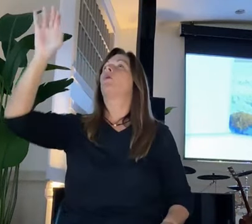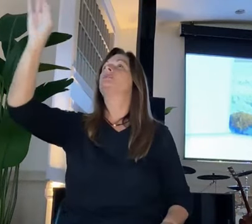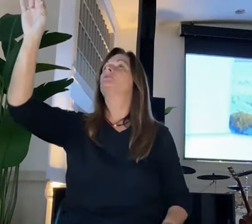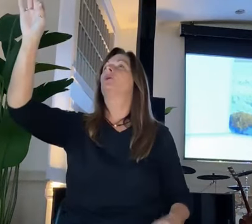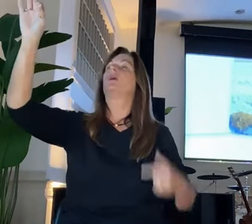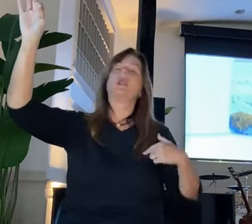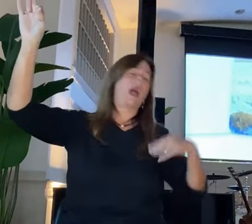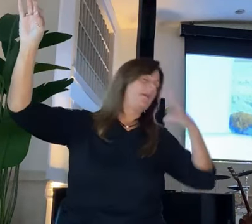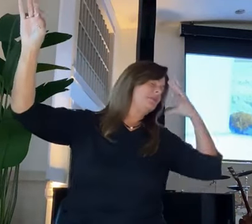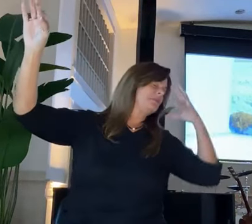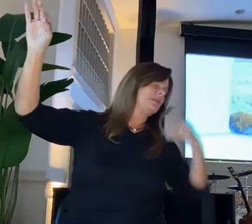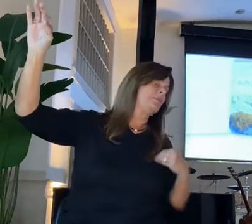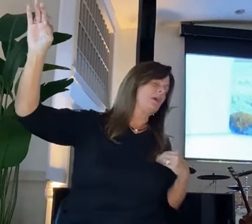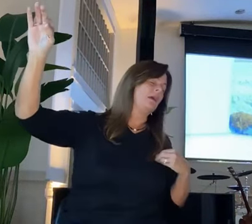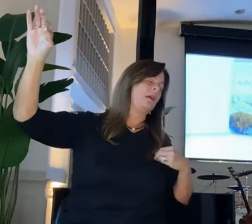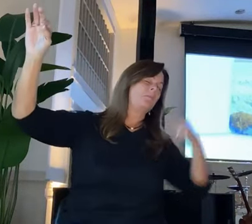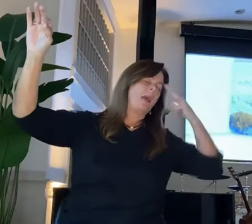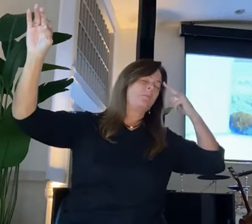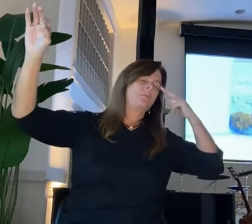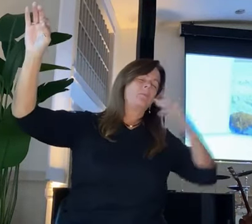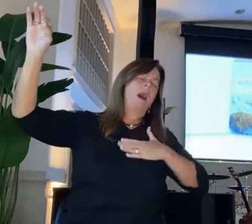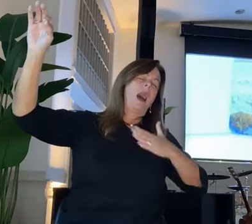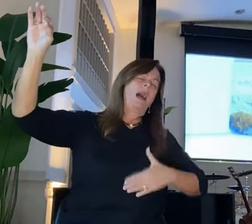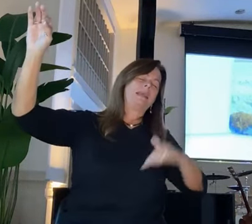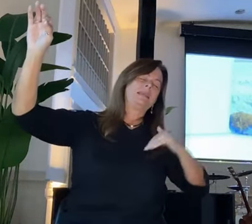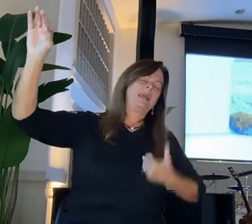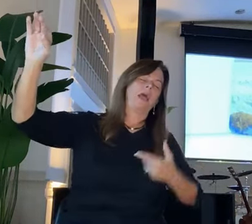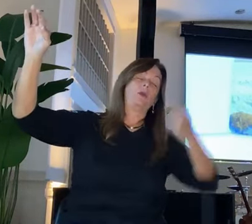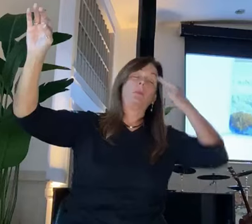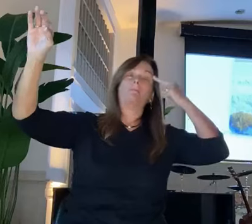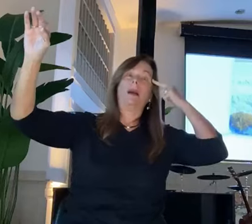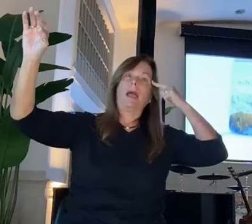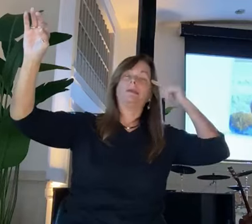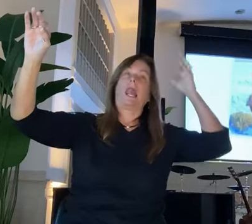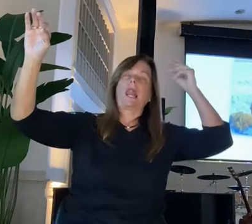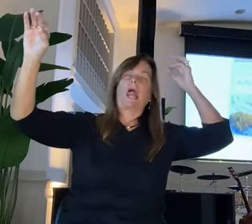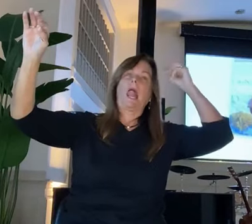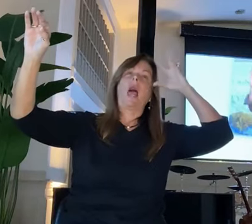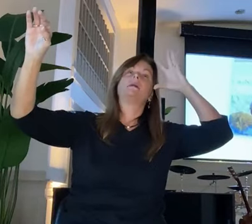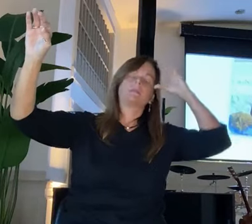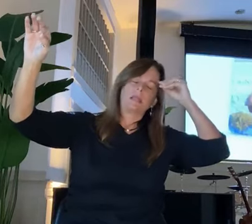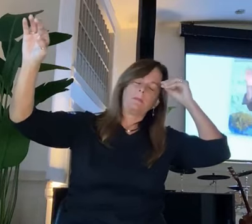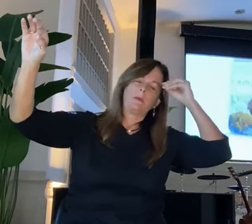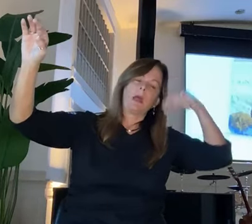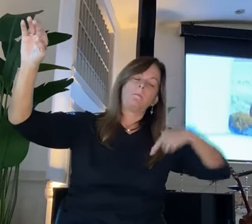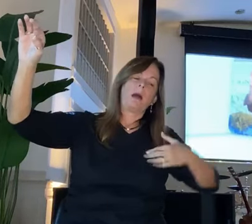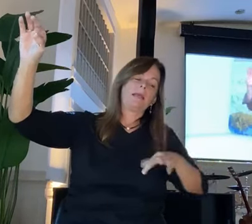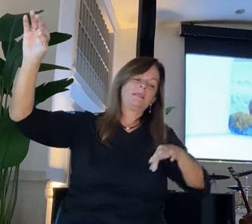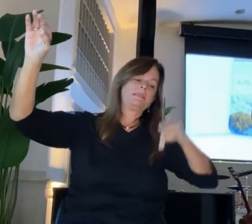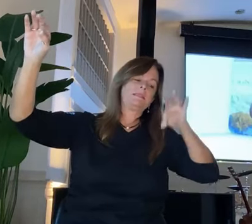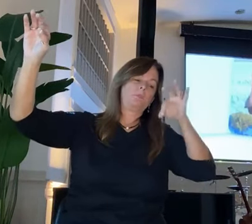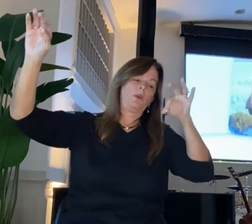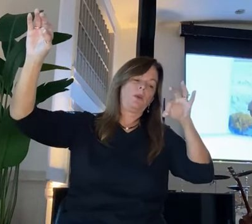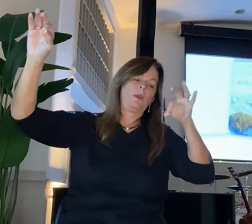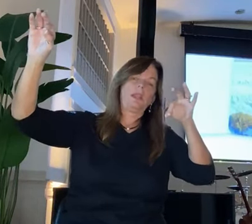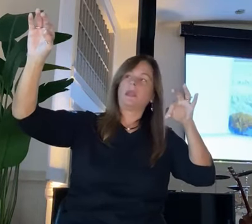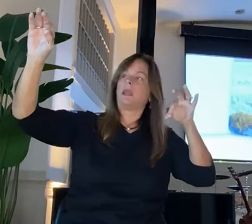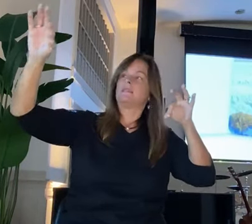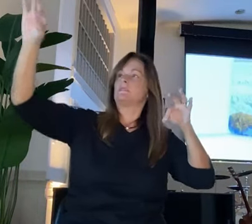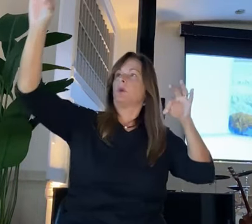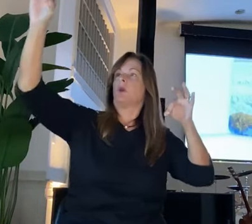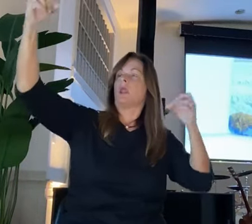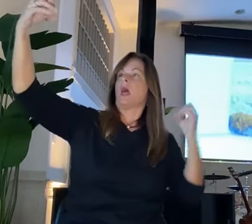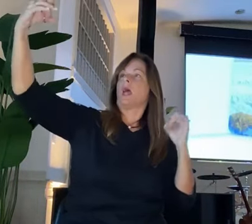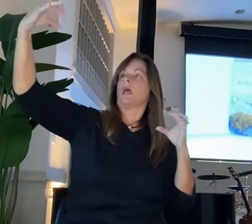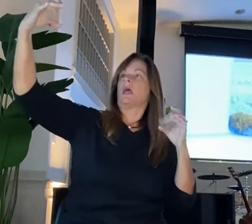Yes. Like, my body's got to fall asleep, I'm praying my mind will shut off, but I'm praying my spirit will just stay accepted. And